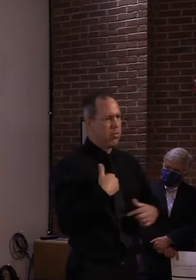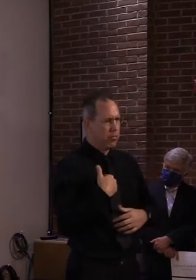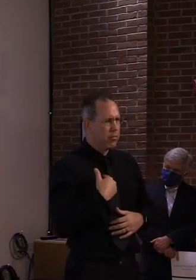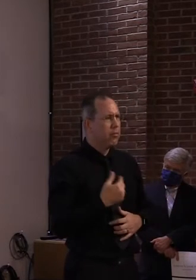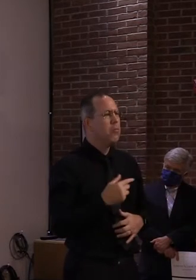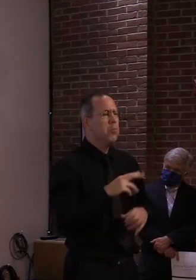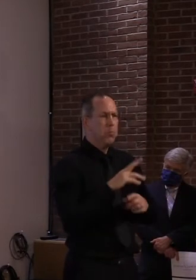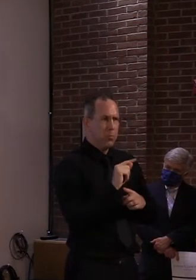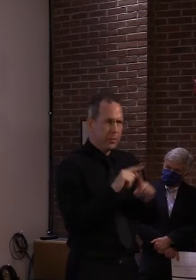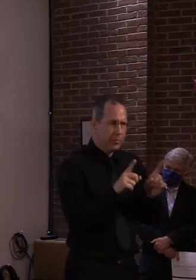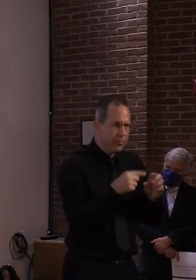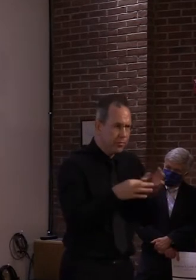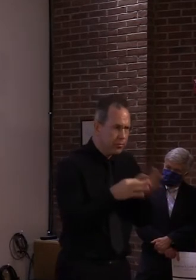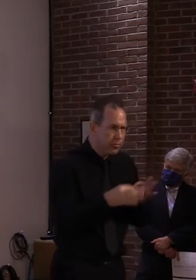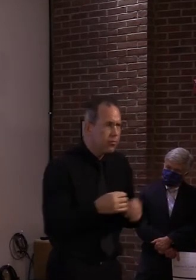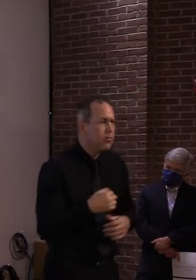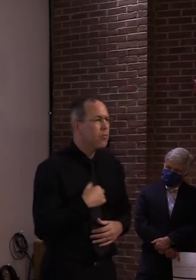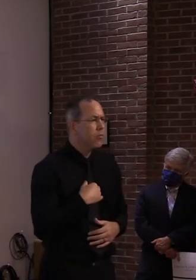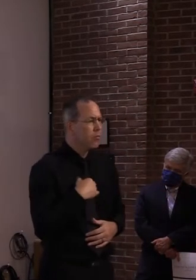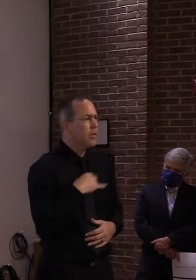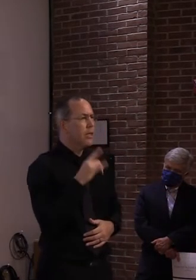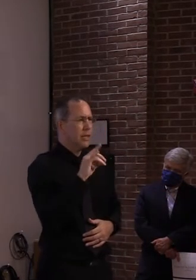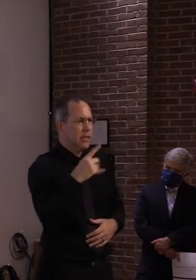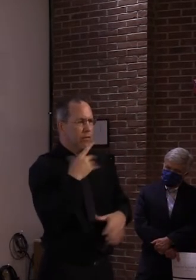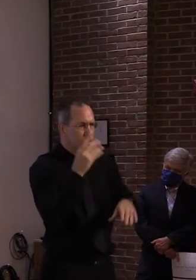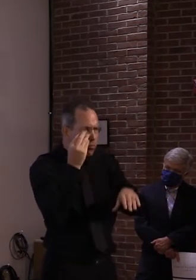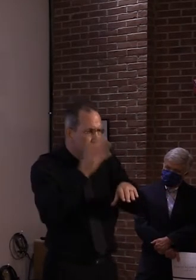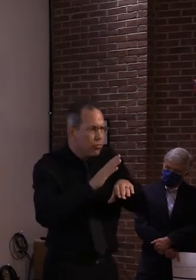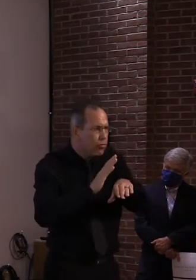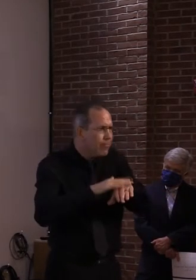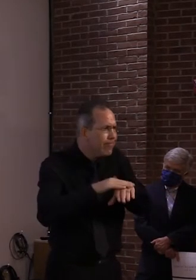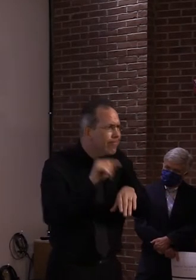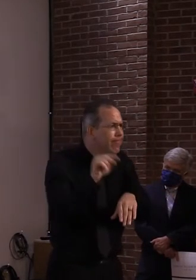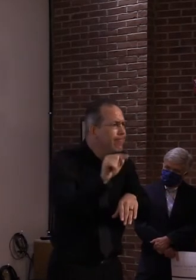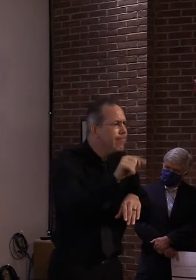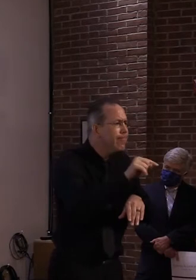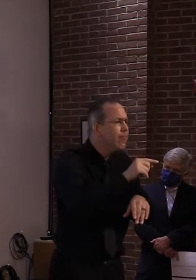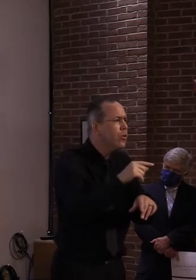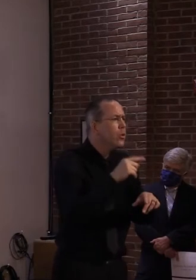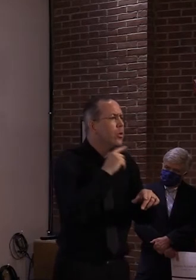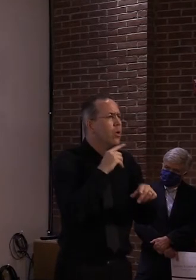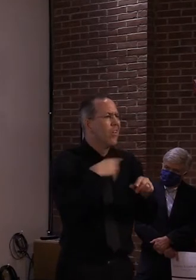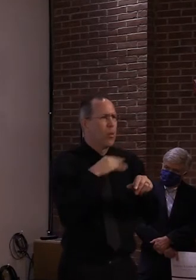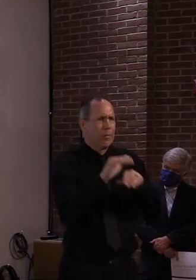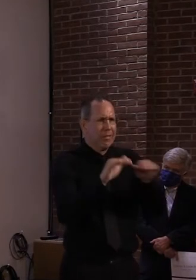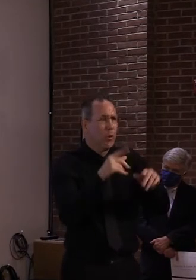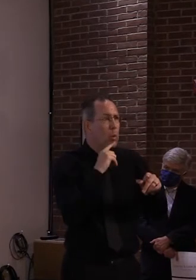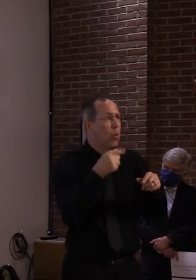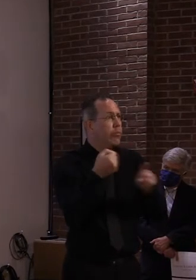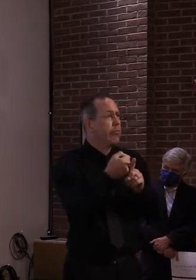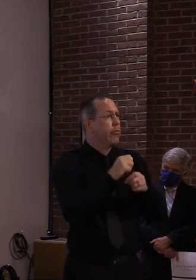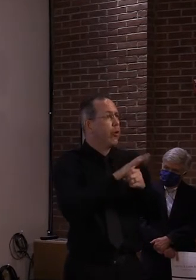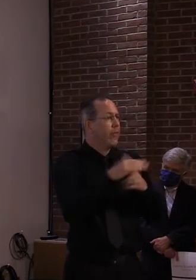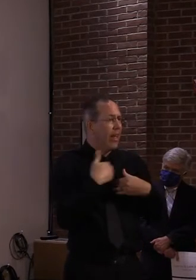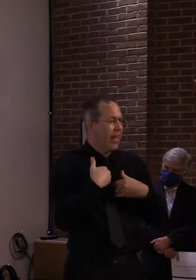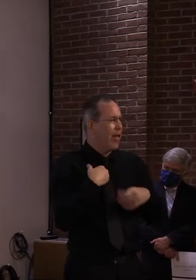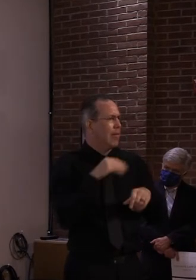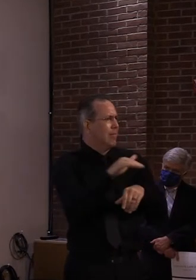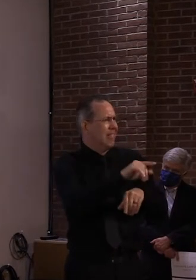identified those who need to be isolated and quarantined and those who can still be present at the facility.